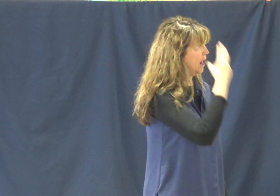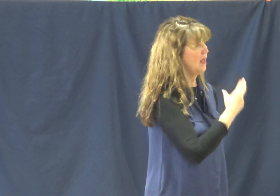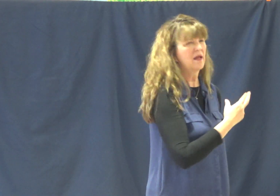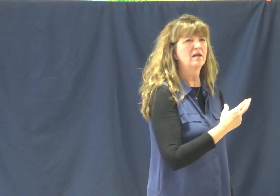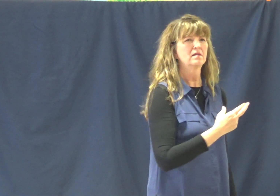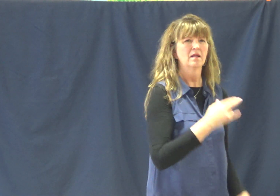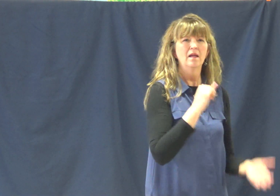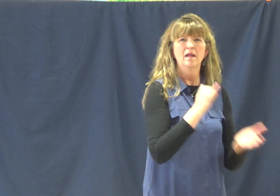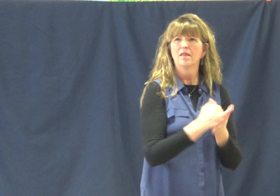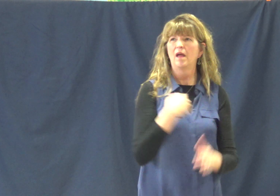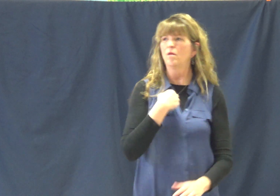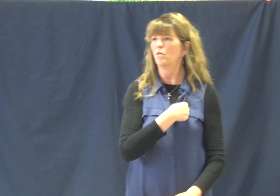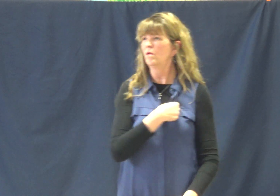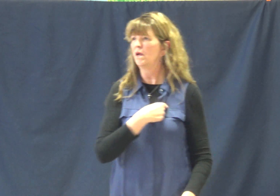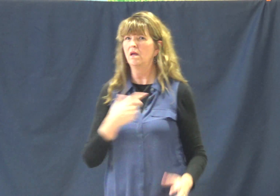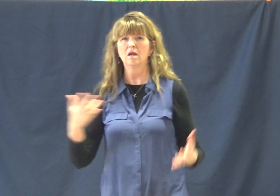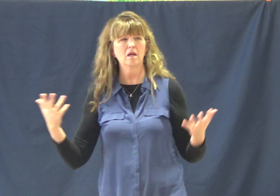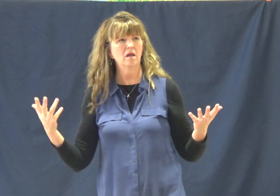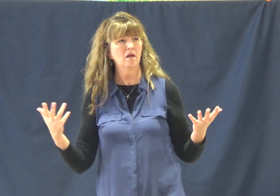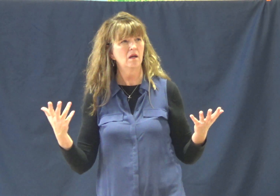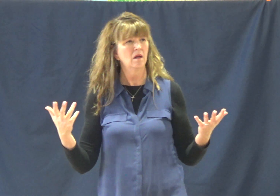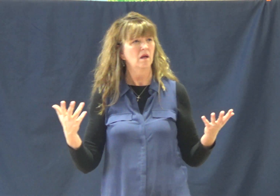Maybe Christians don't realize that.